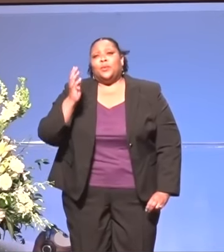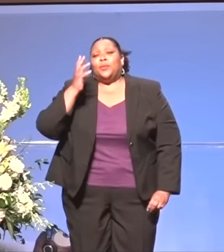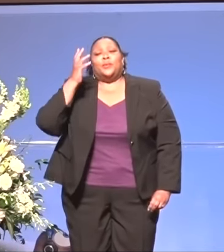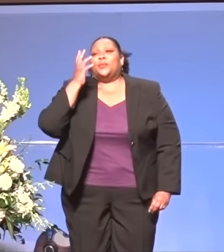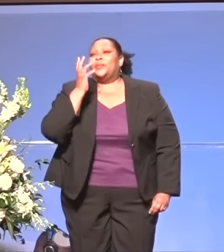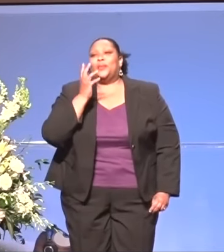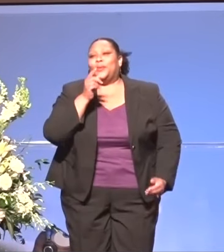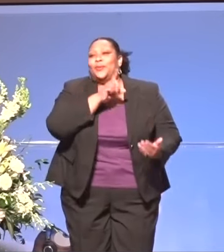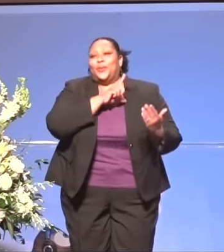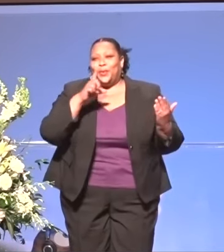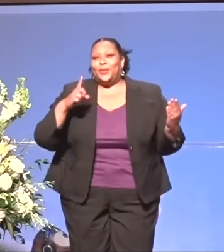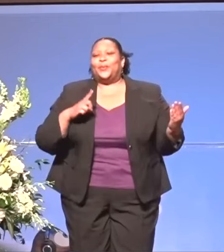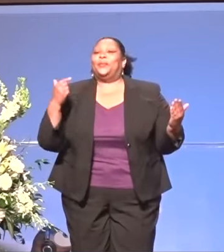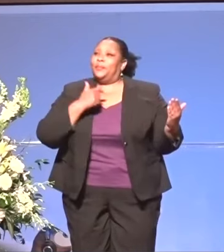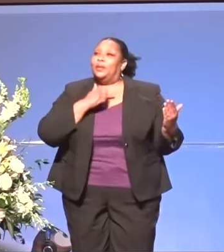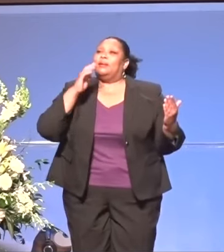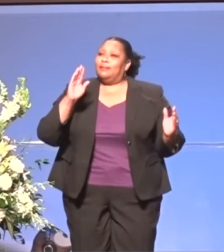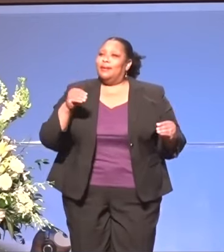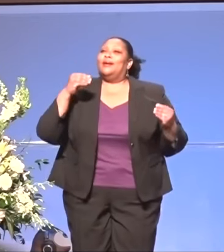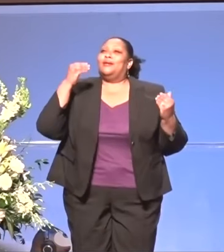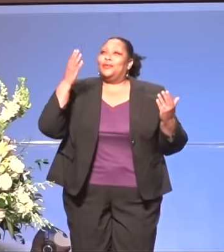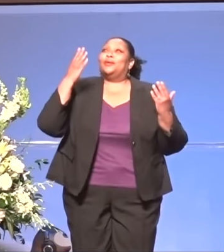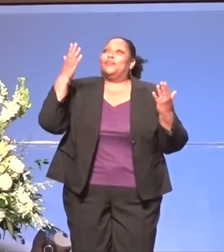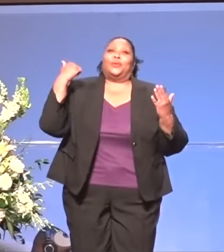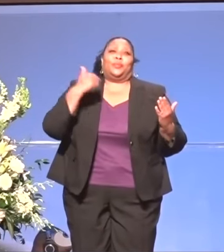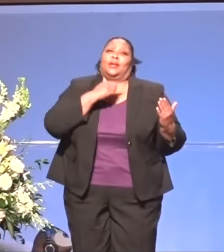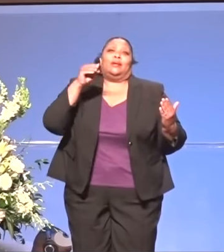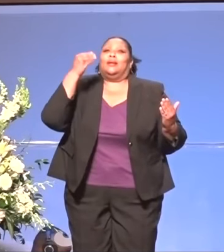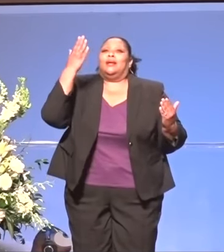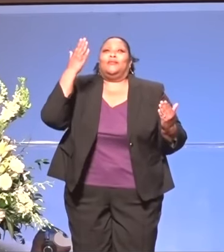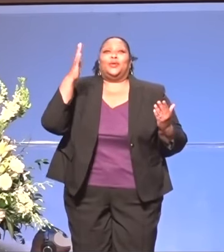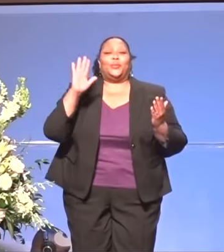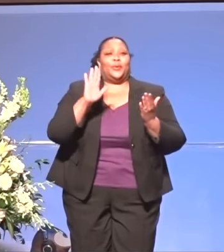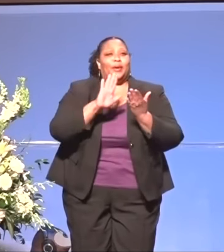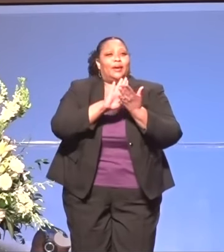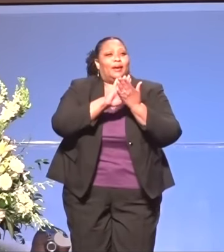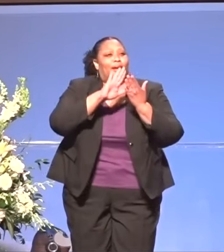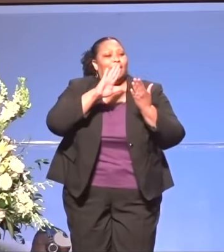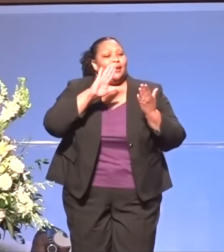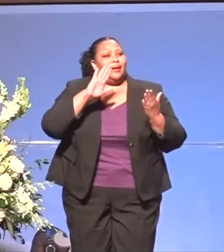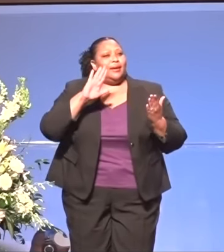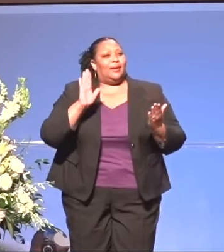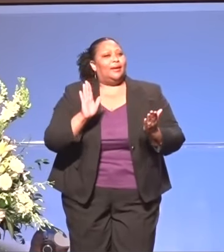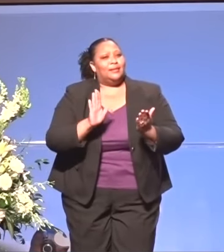Oh Lord, we give you we give you praise